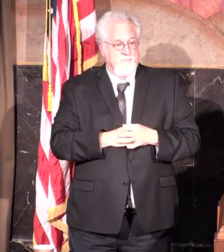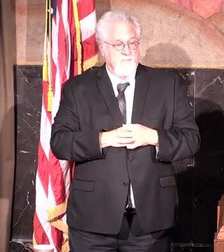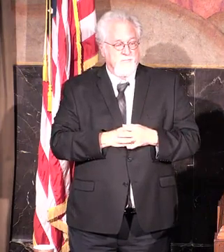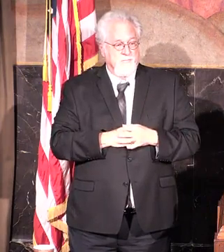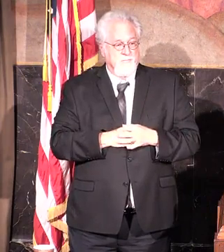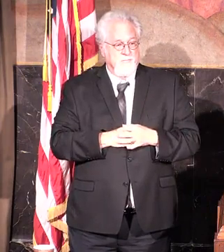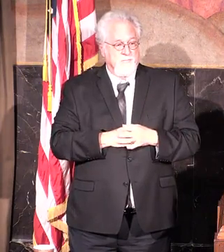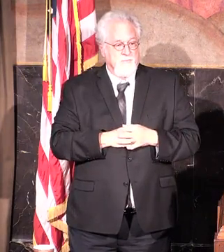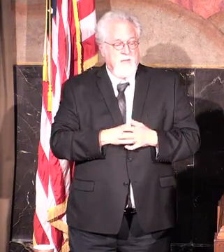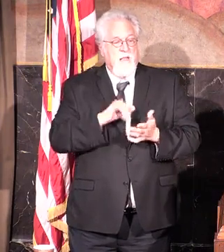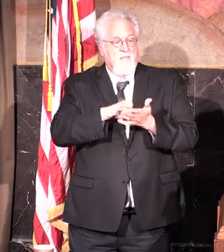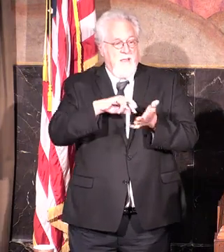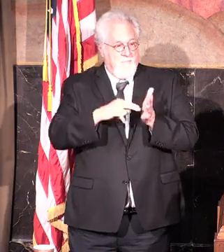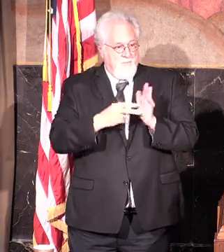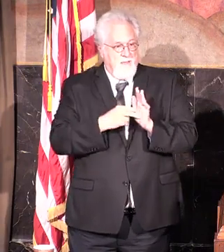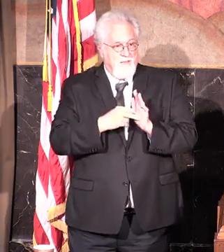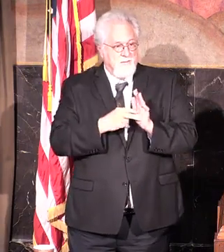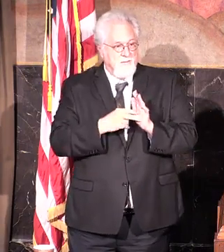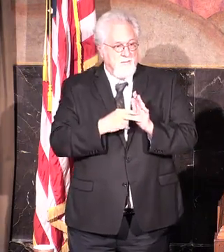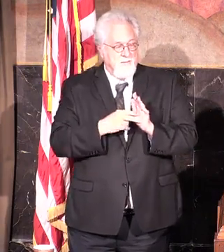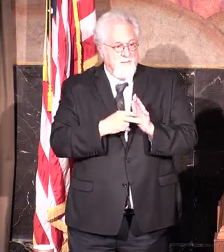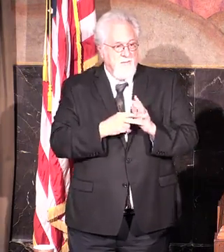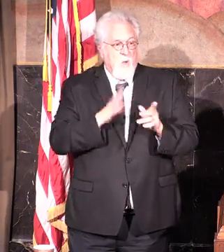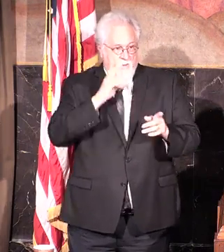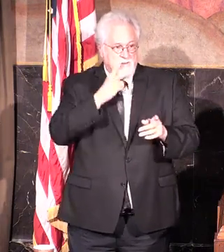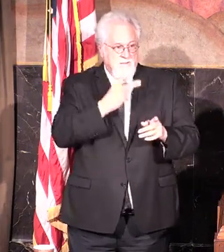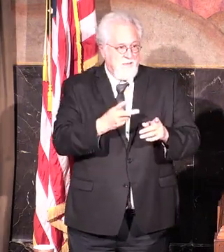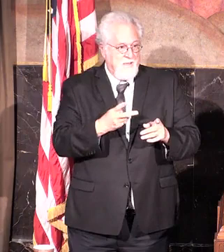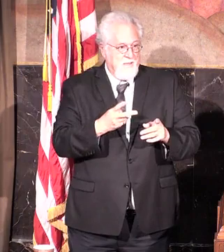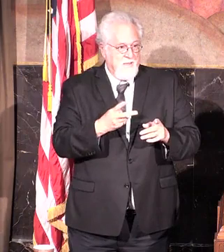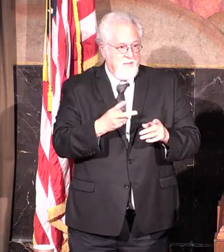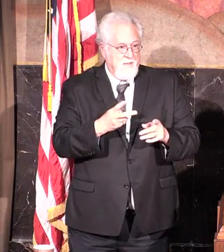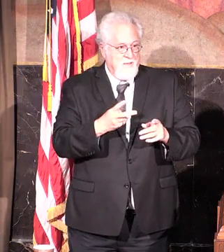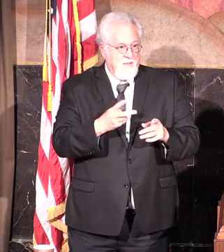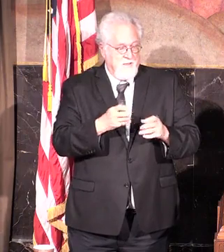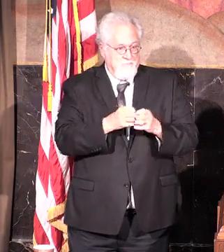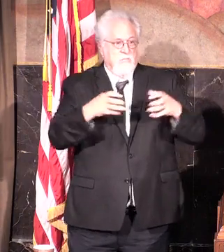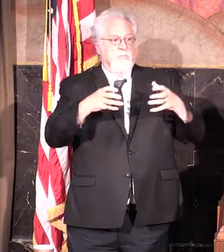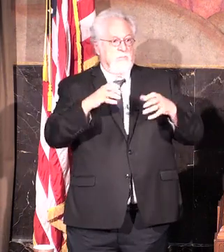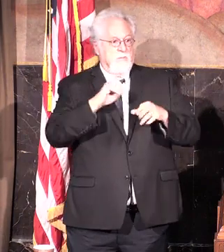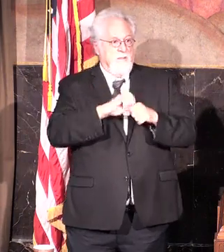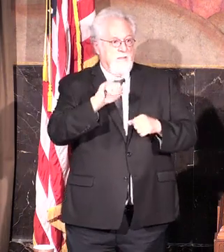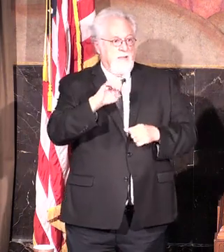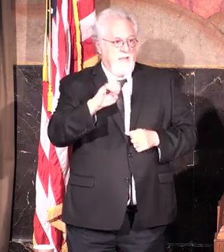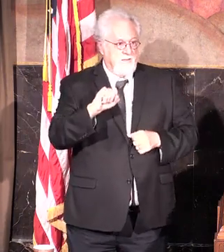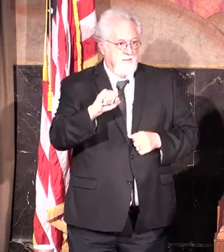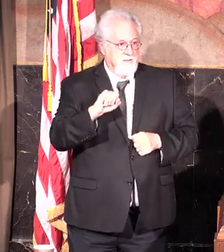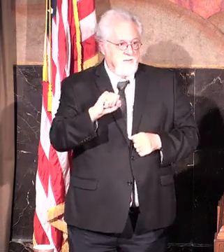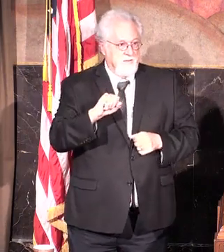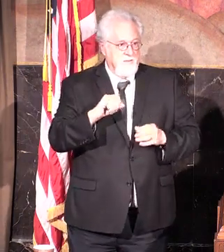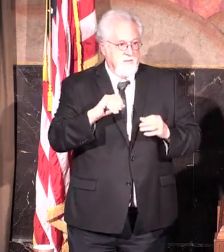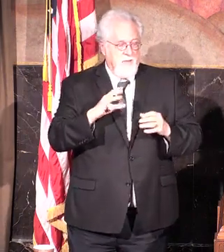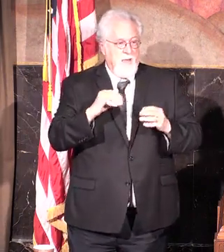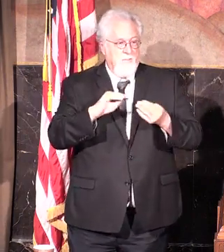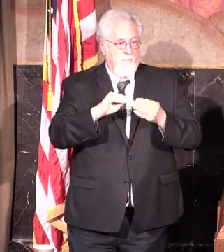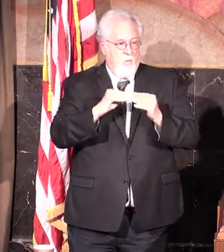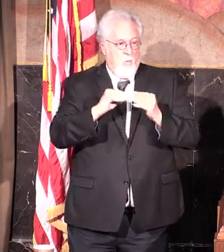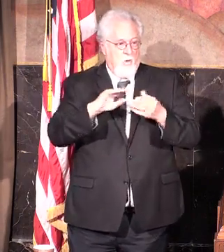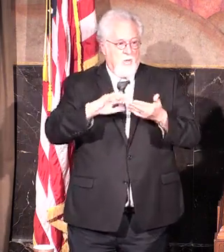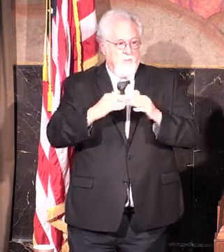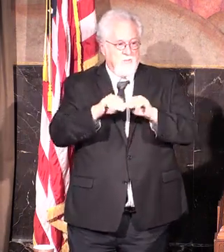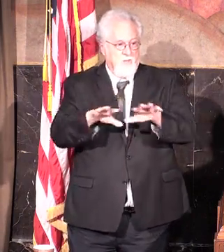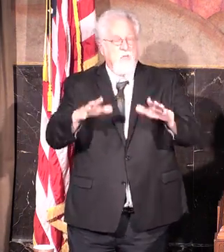that means that in all likelihood you're going to see real growth in cases and more community spread. And so